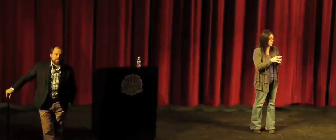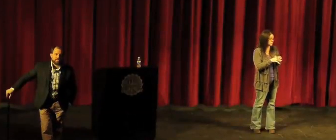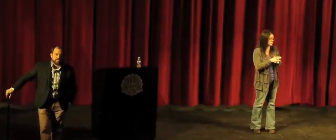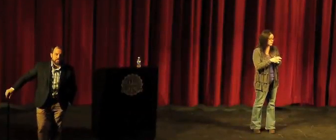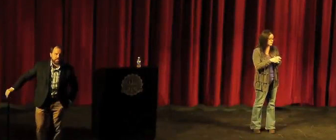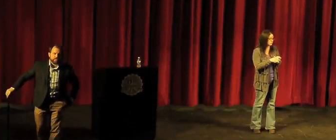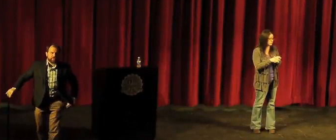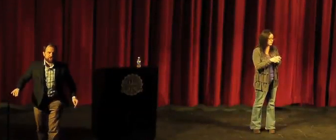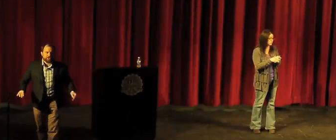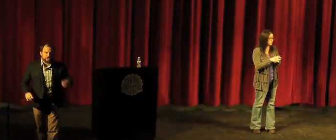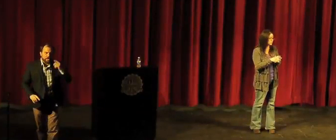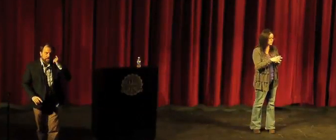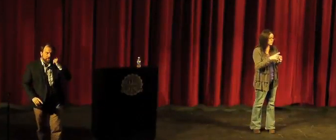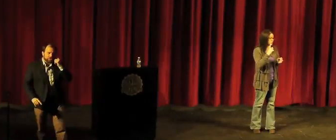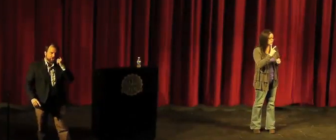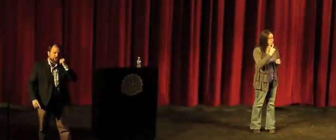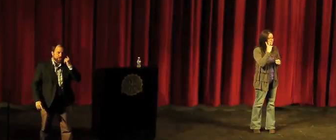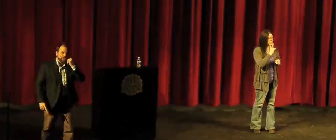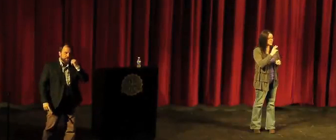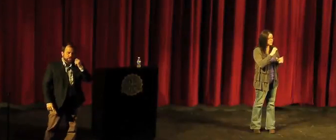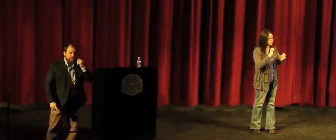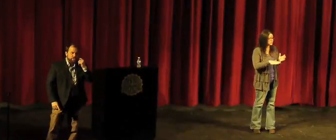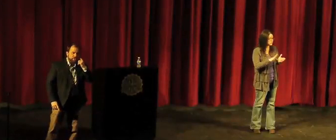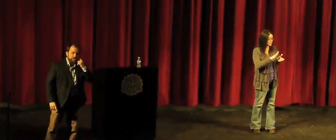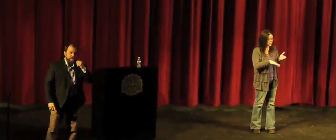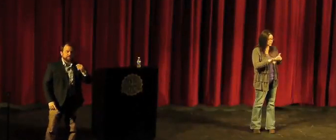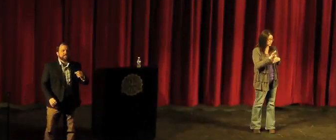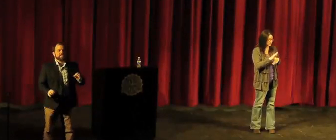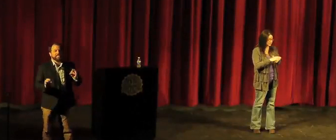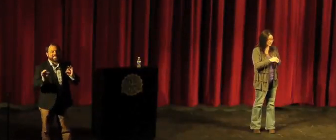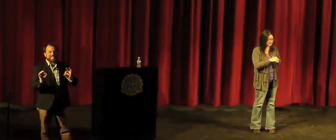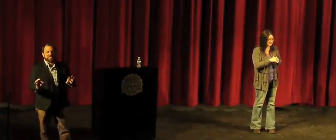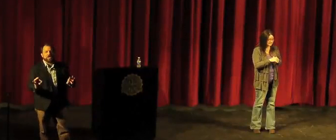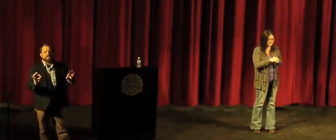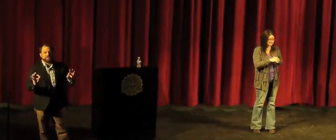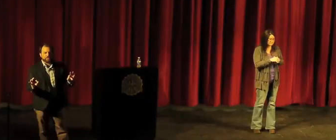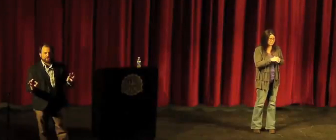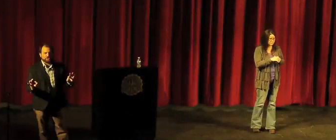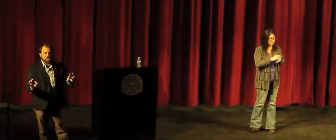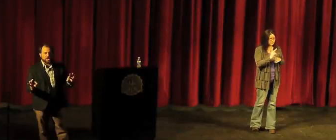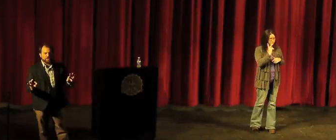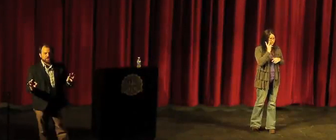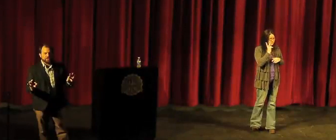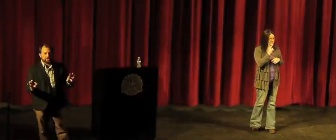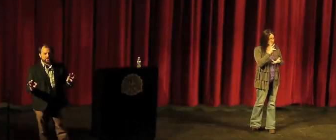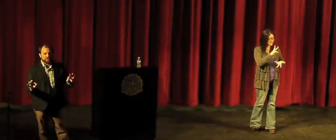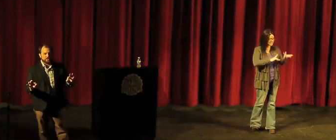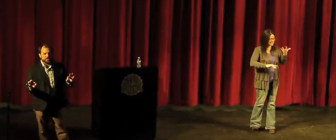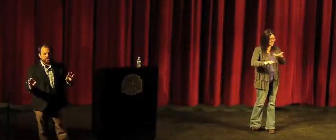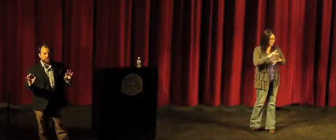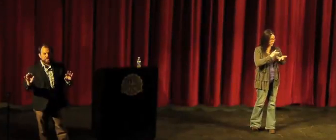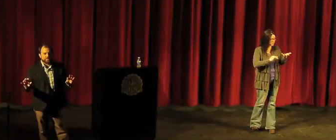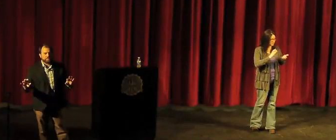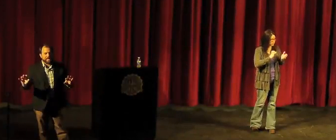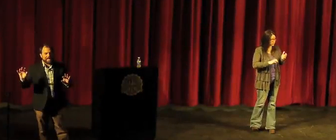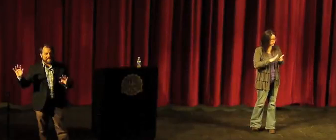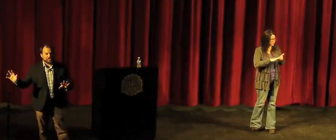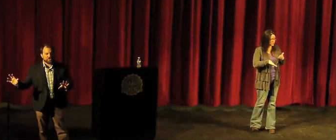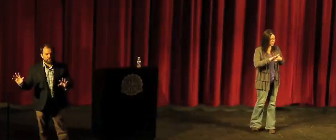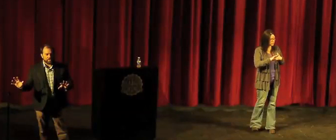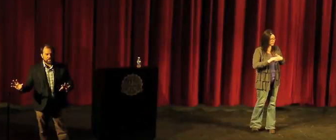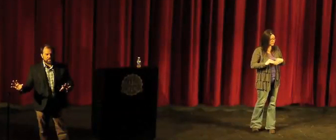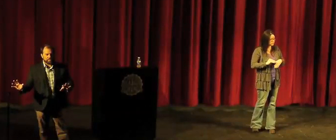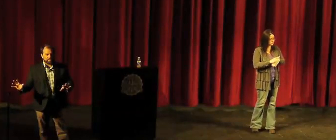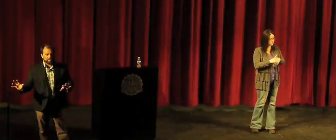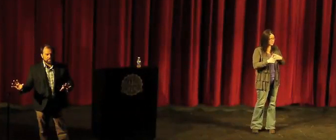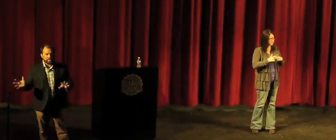is to see Christian colleges, to see the ethos of Christian colleges shaped by